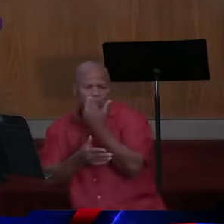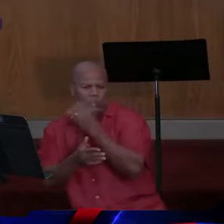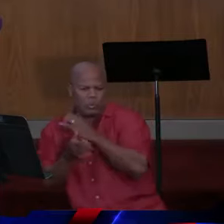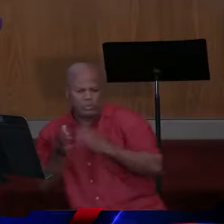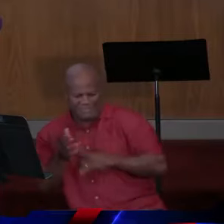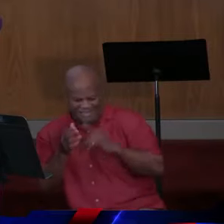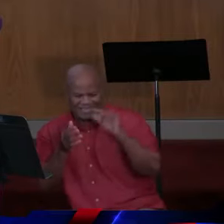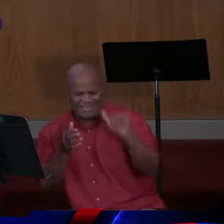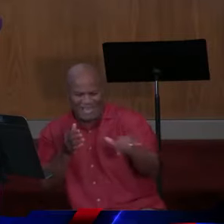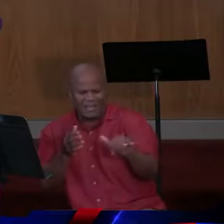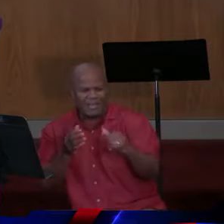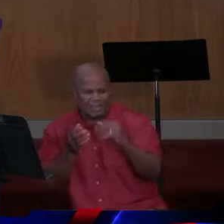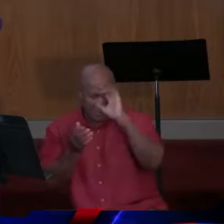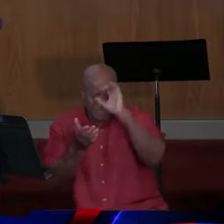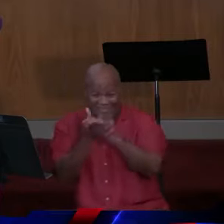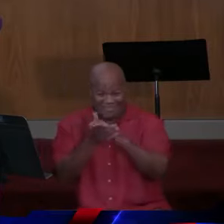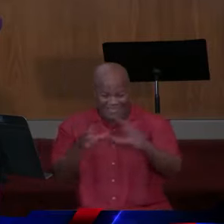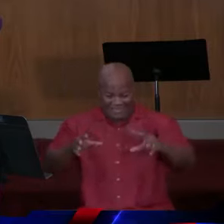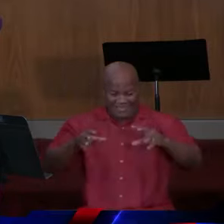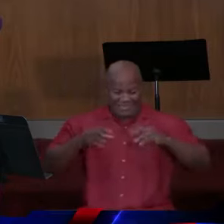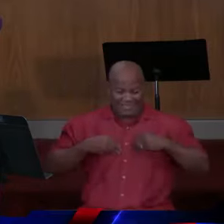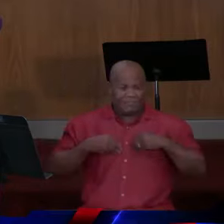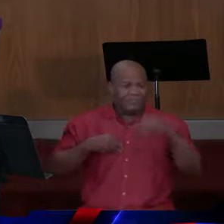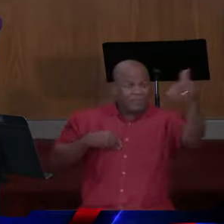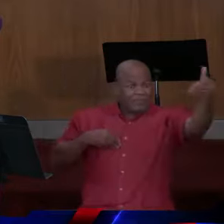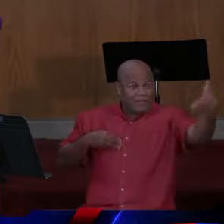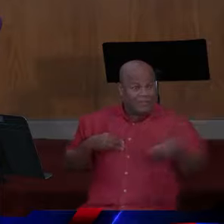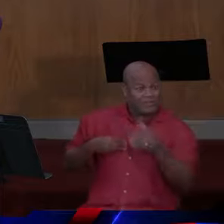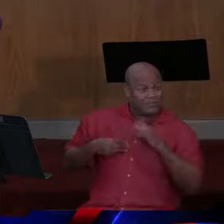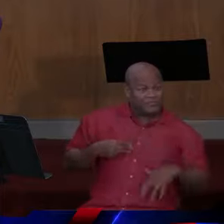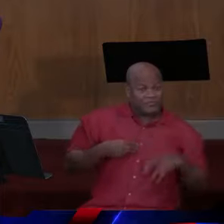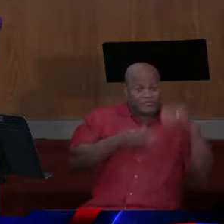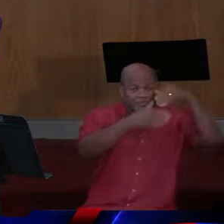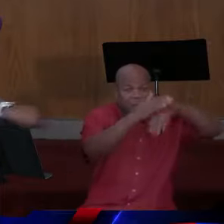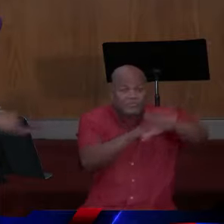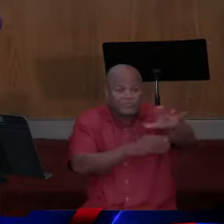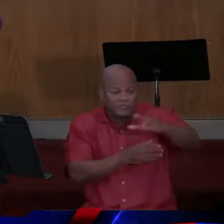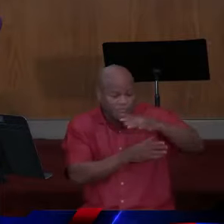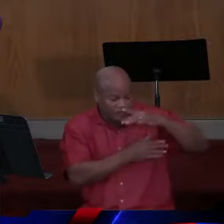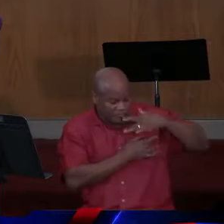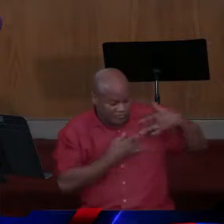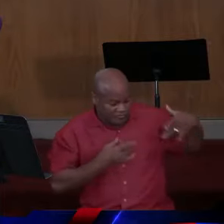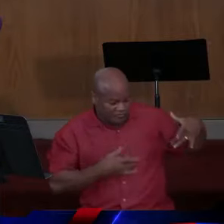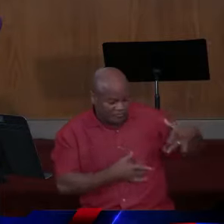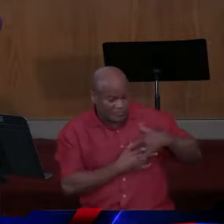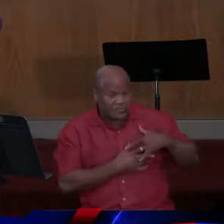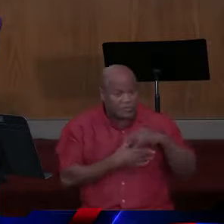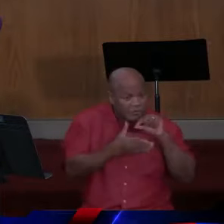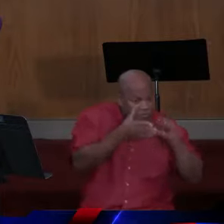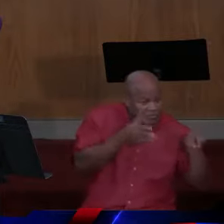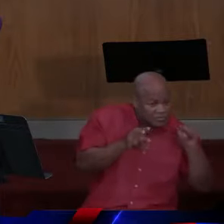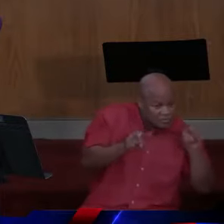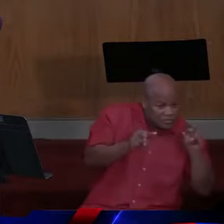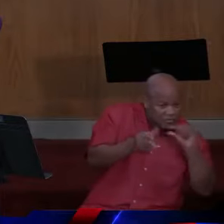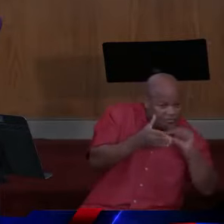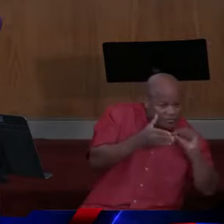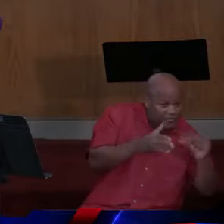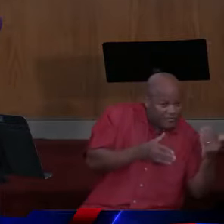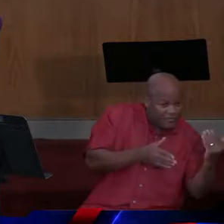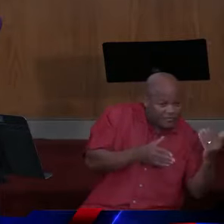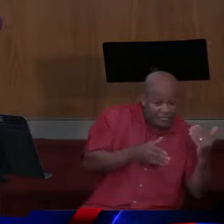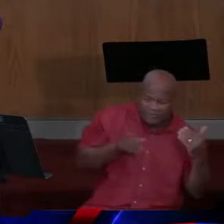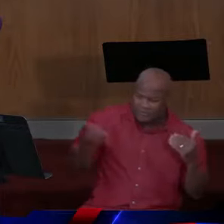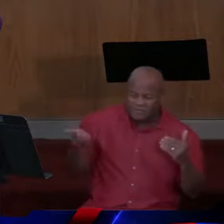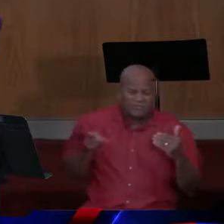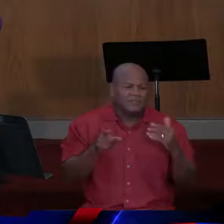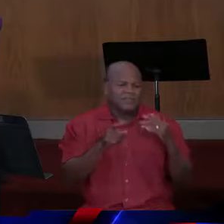the belief, the acceptance, and the invitation of Christ into your heart, we're born. Look at verse 15. By abolishing the